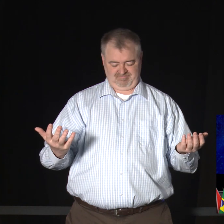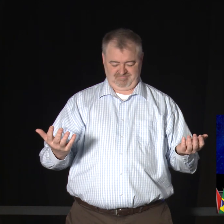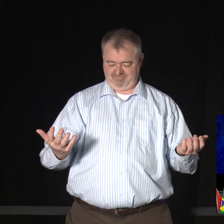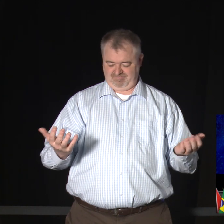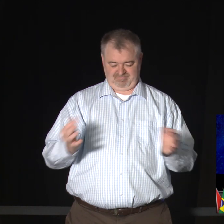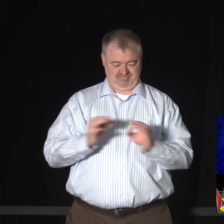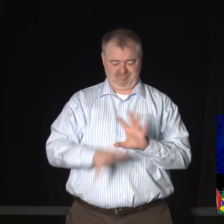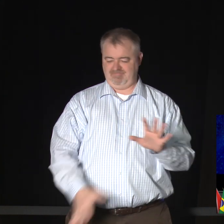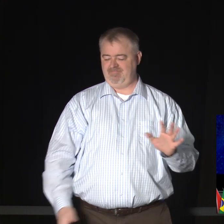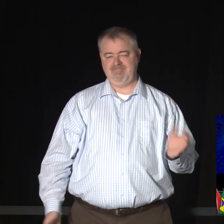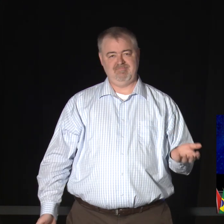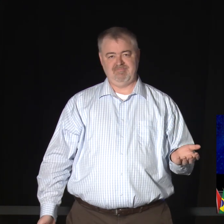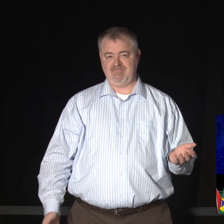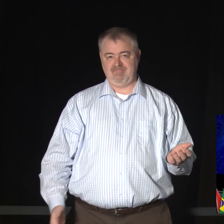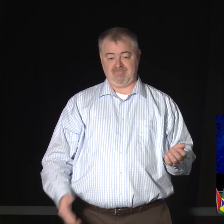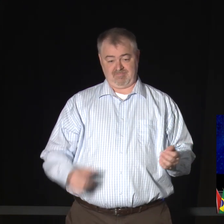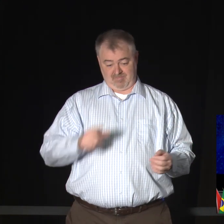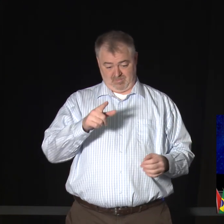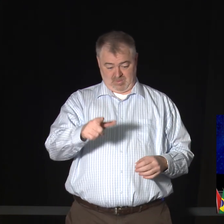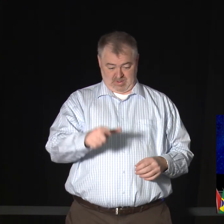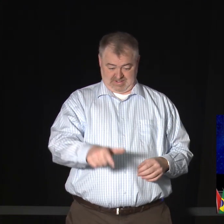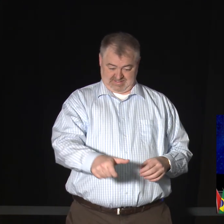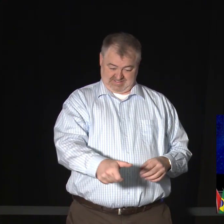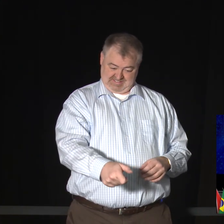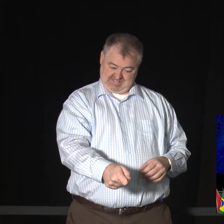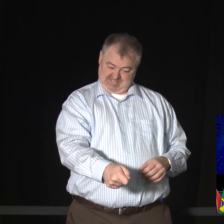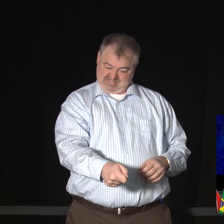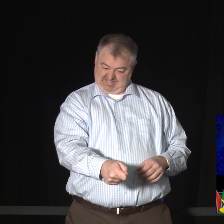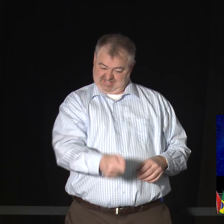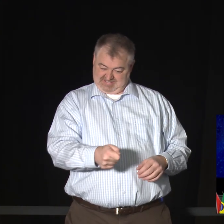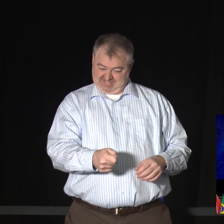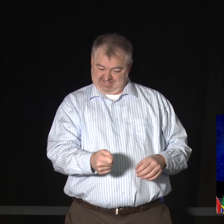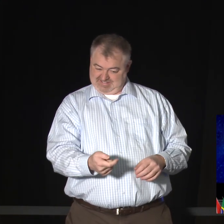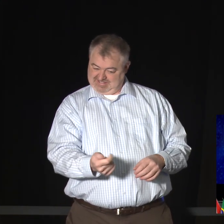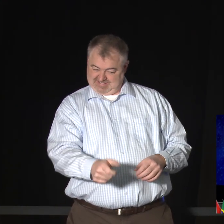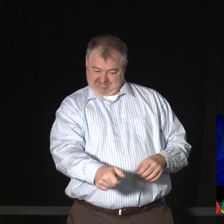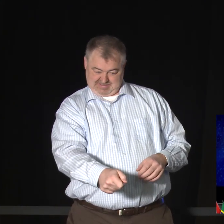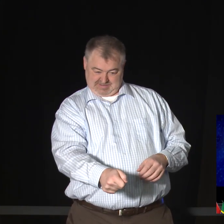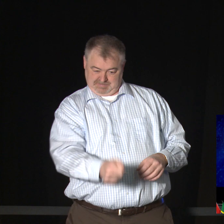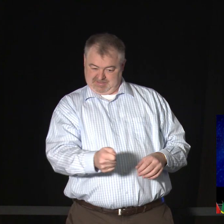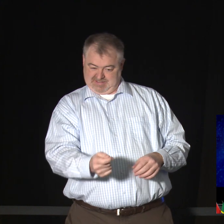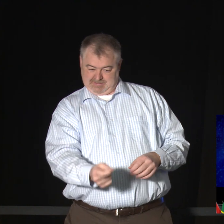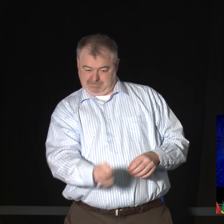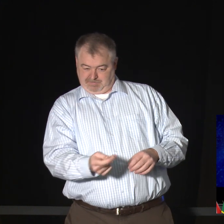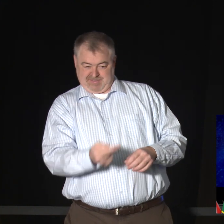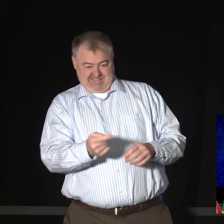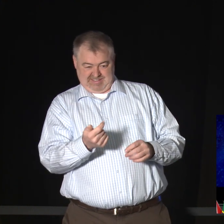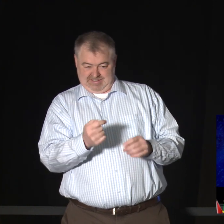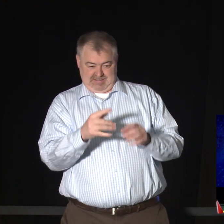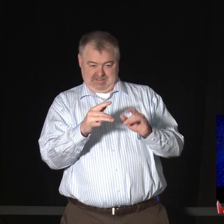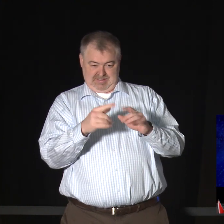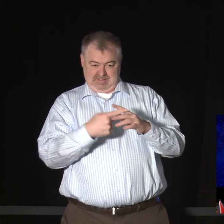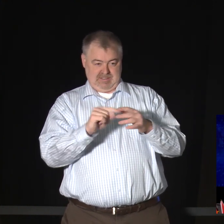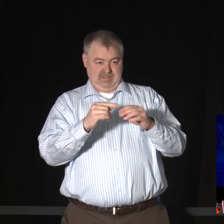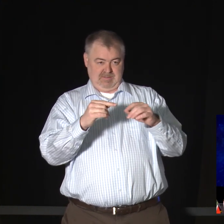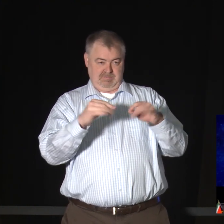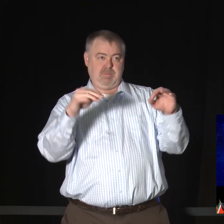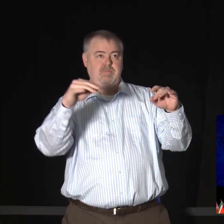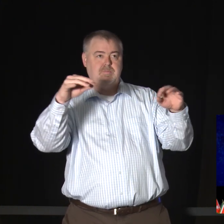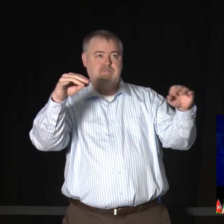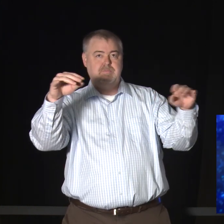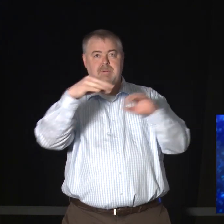As soon as you snap that stem, just the slightest jerk, the seeds are out.